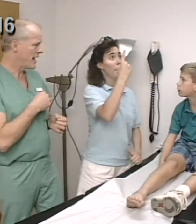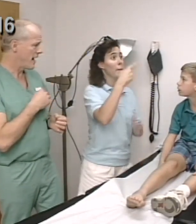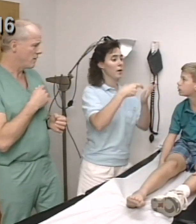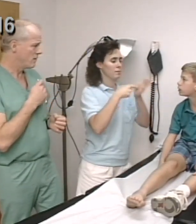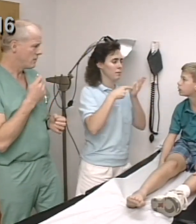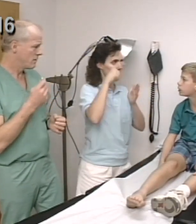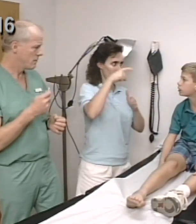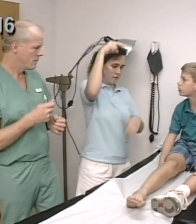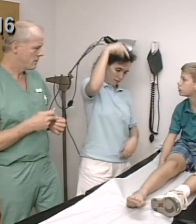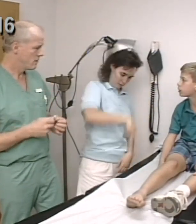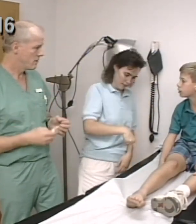down.